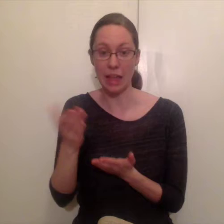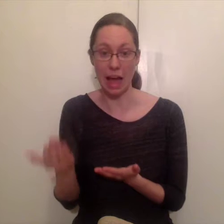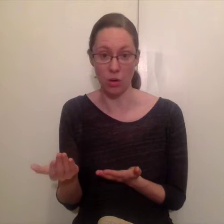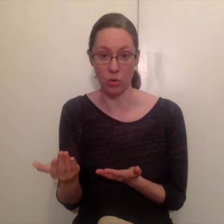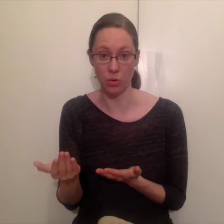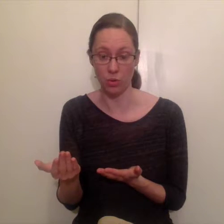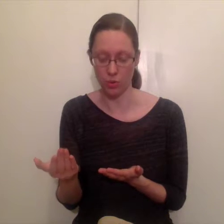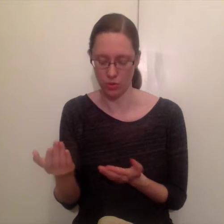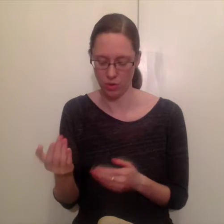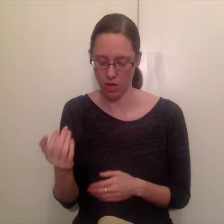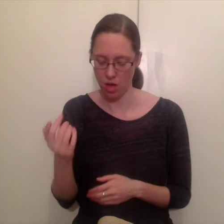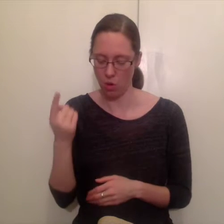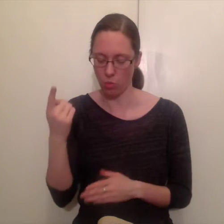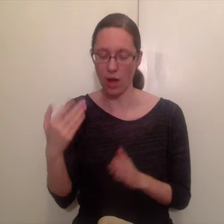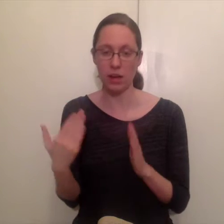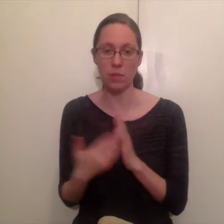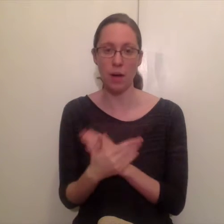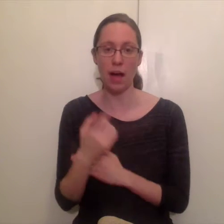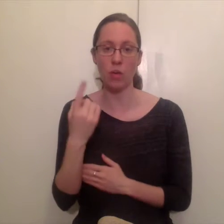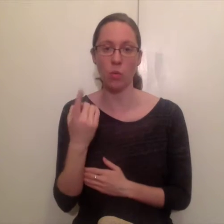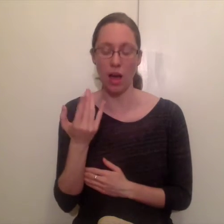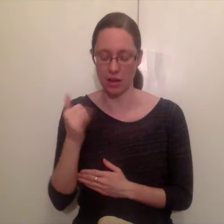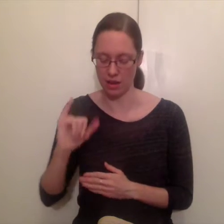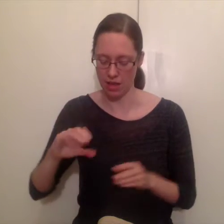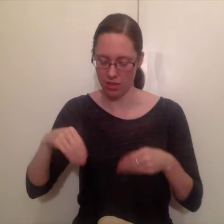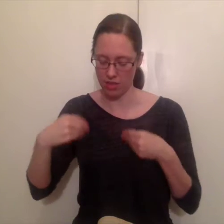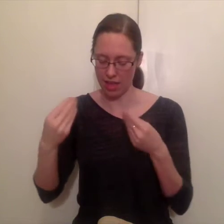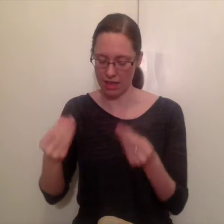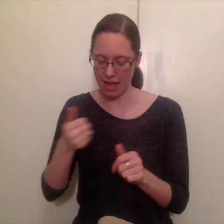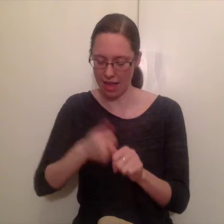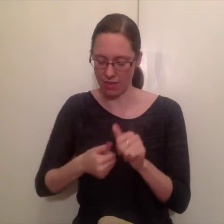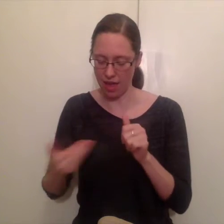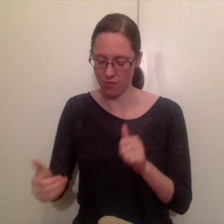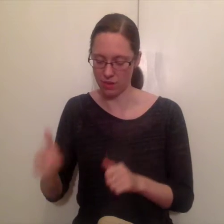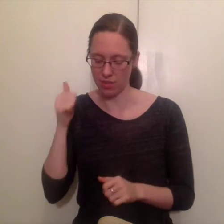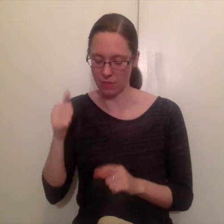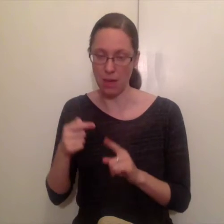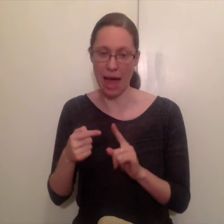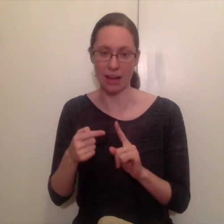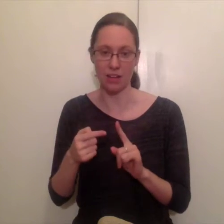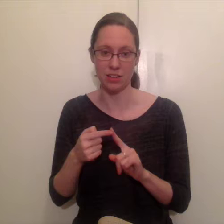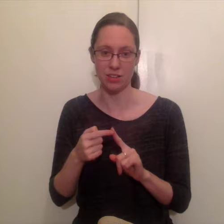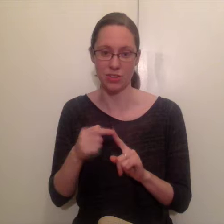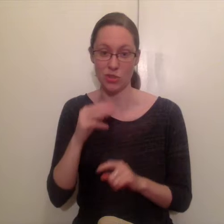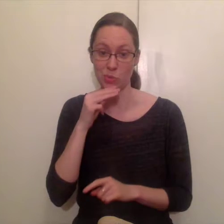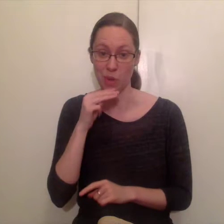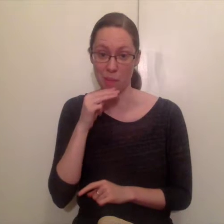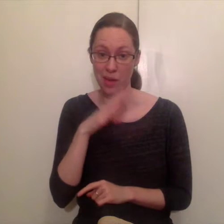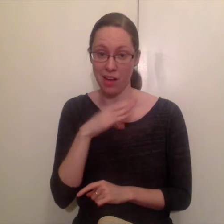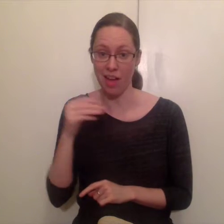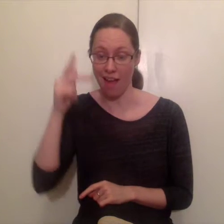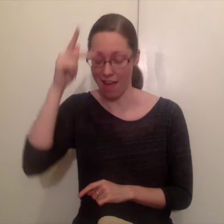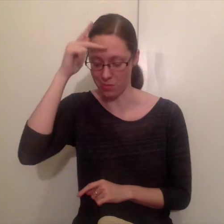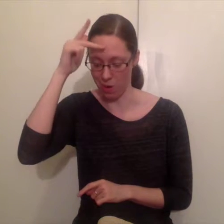plow. One by one, they gave everything back to Mama and